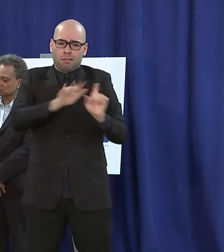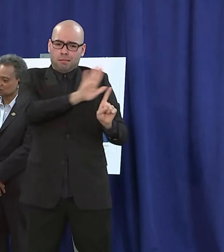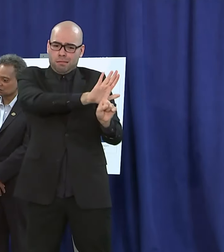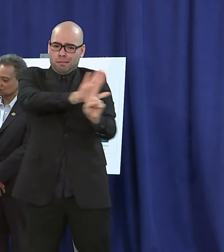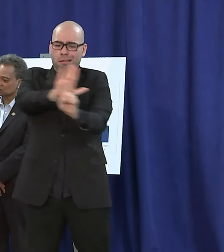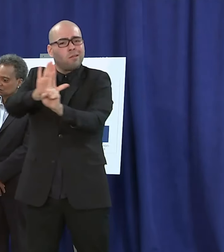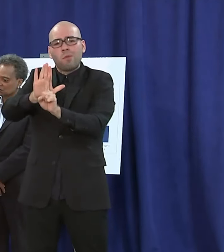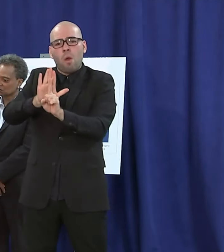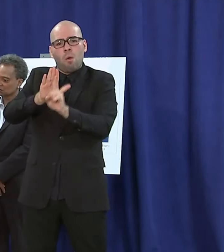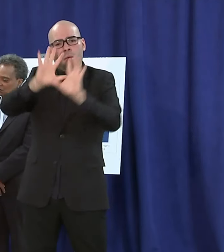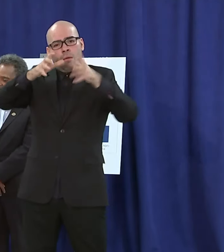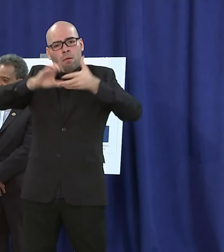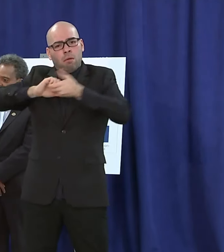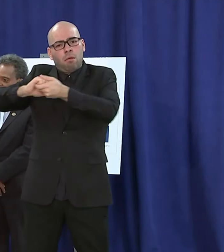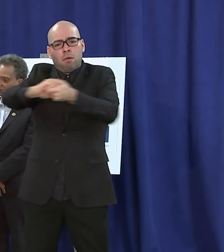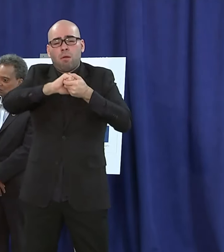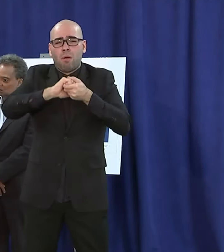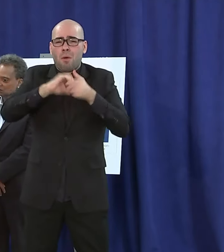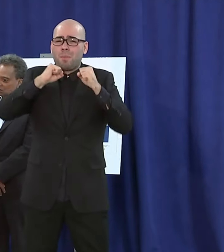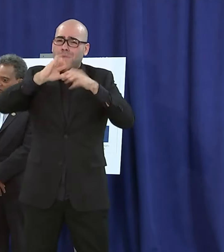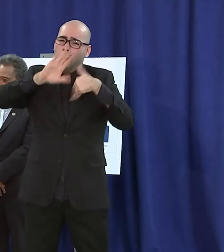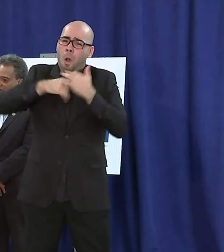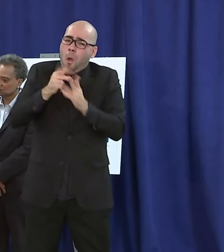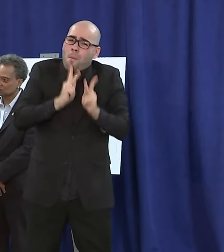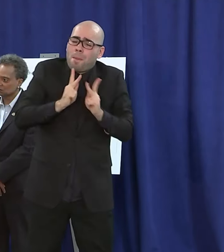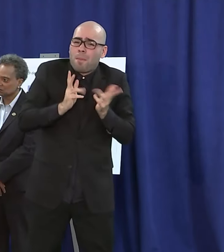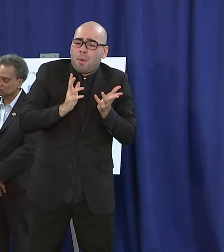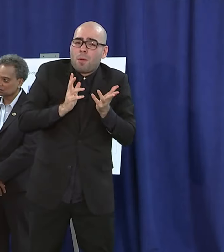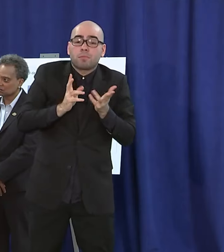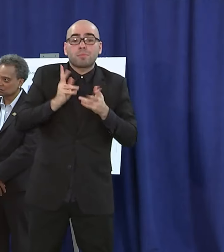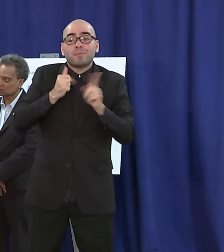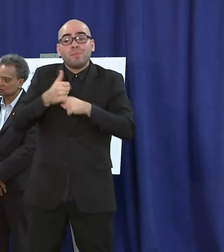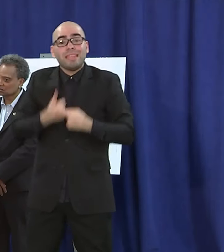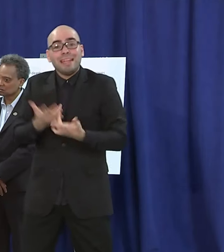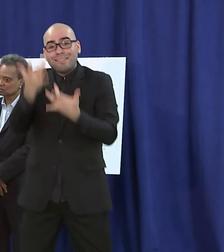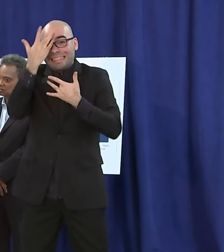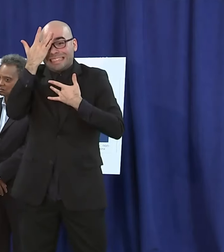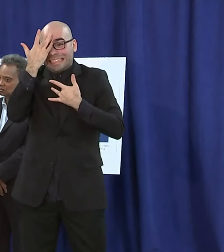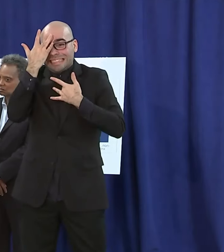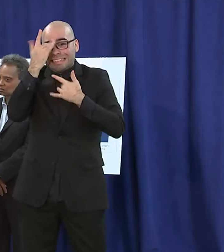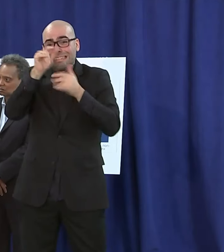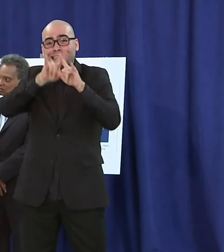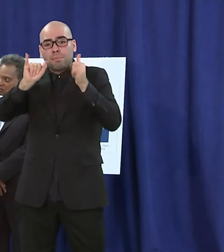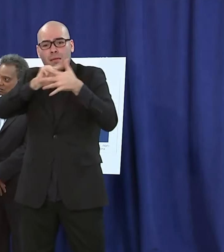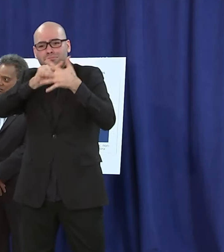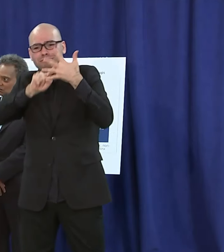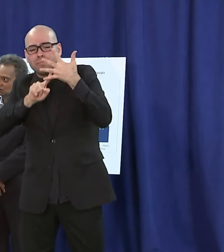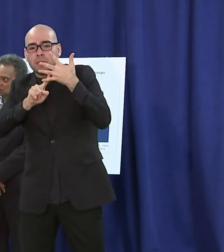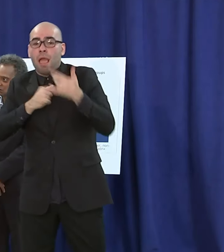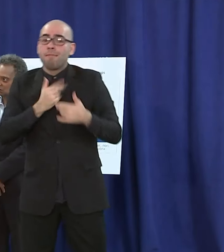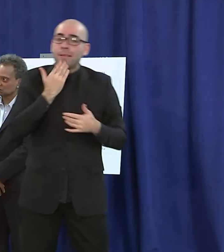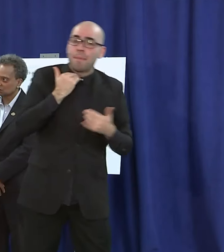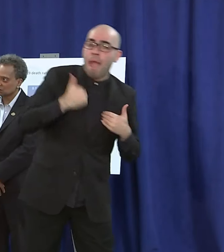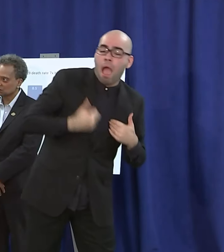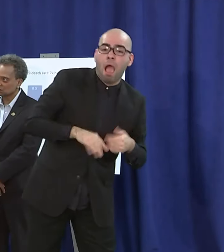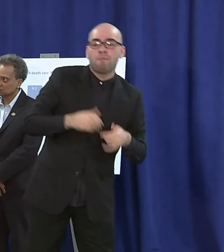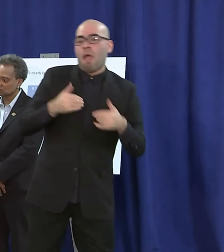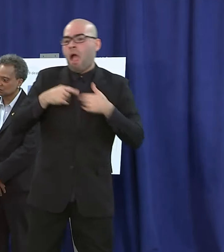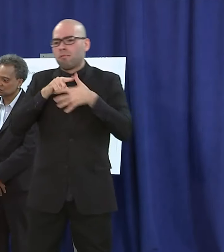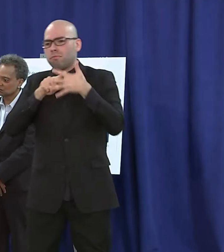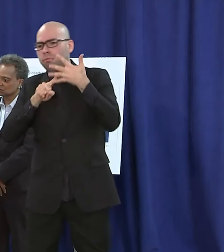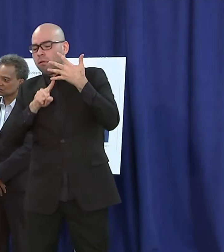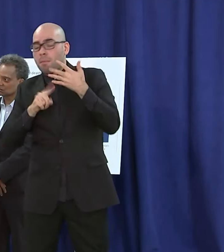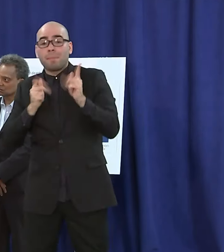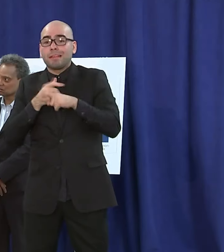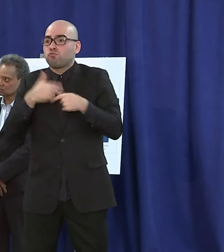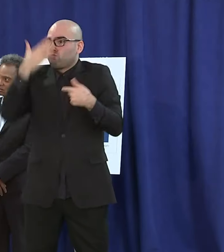in our society, not just by age, but by comorbidities. A lot of people do not understand or know that they have these comorbidities because they have